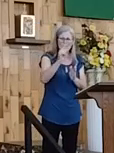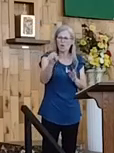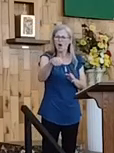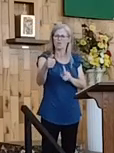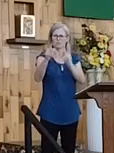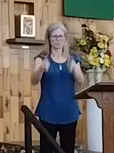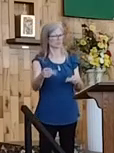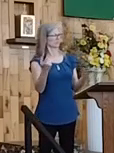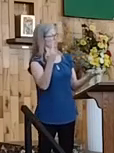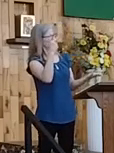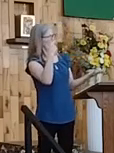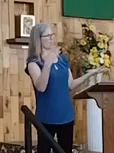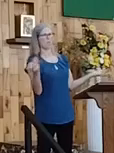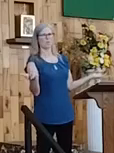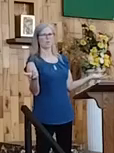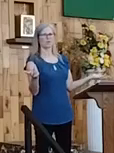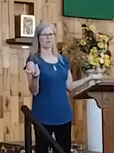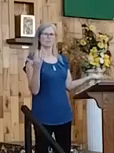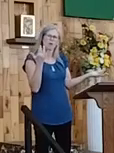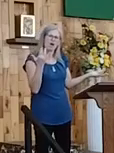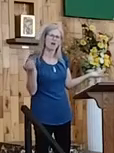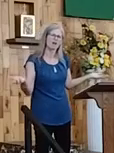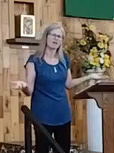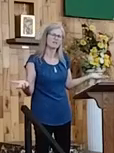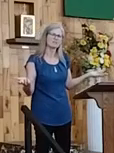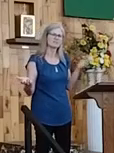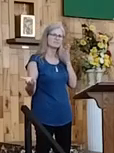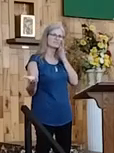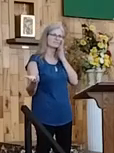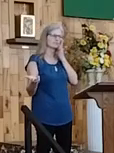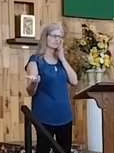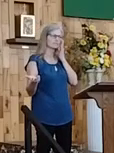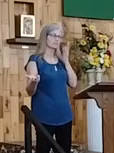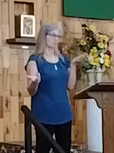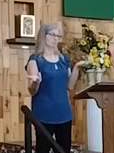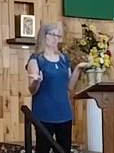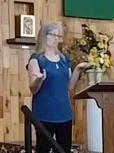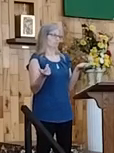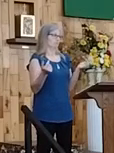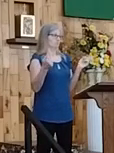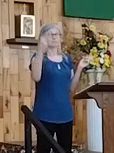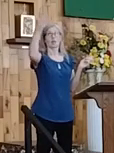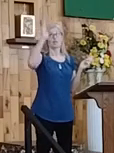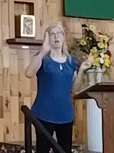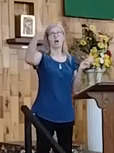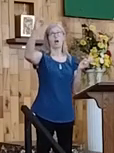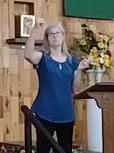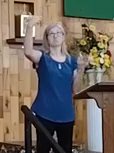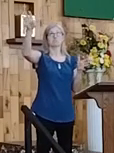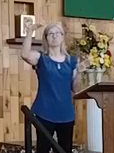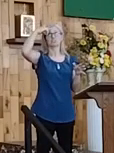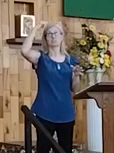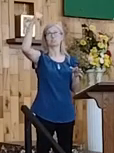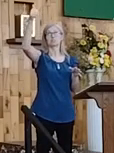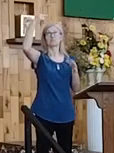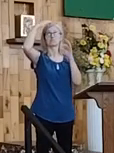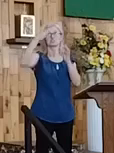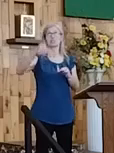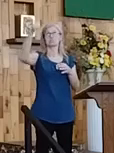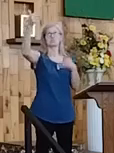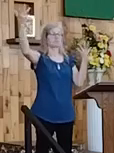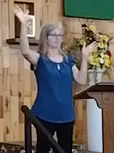What is the point of praying for another person? I mean, God is going to do what God is going to do anyway, isn't he?